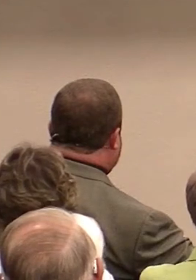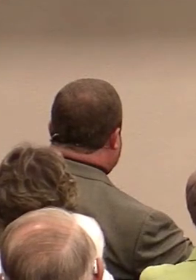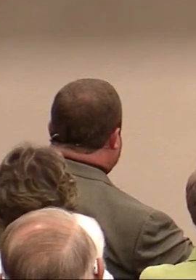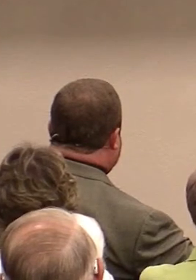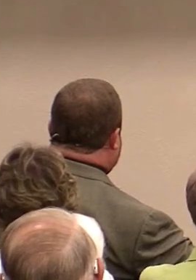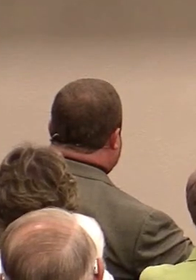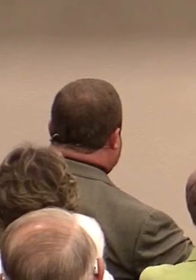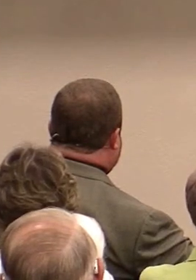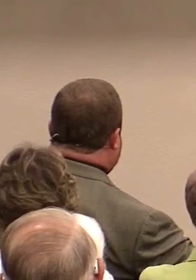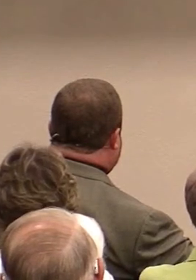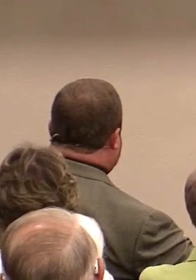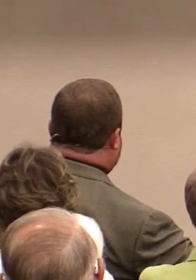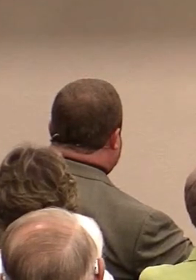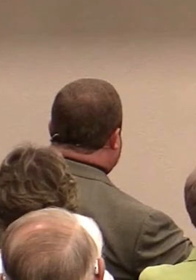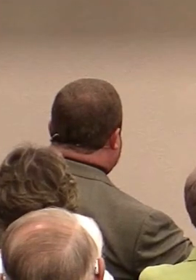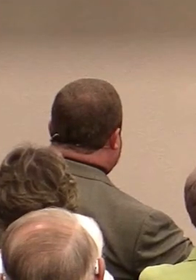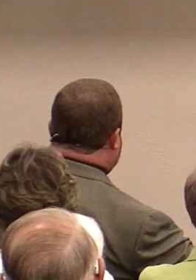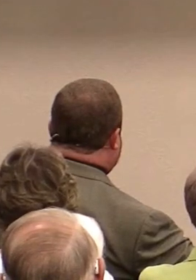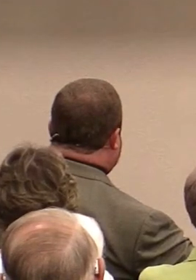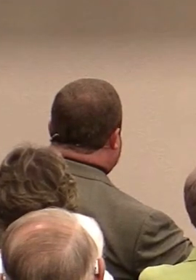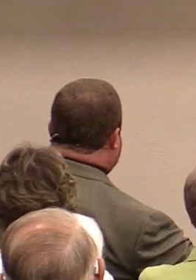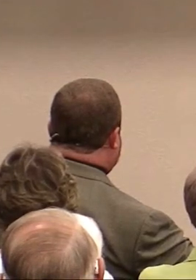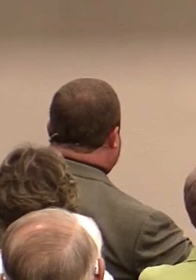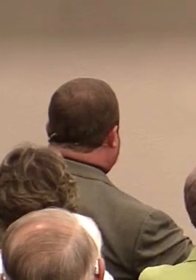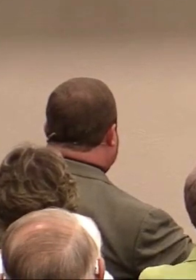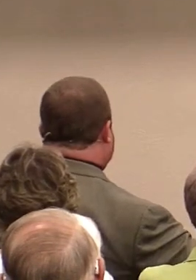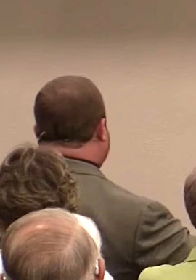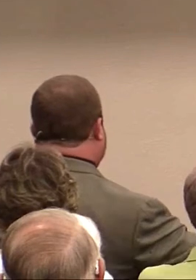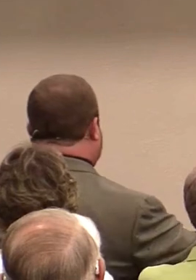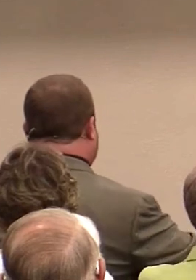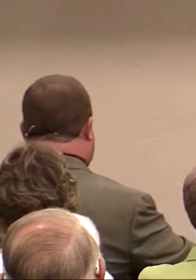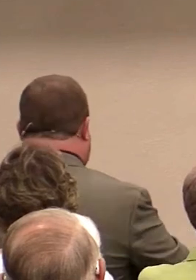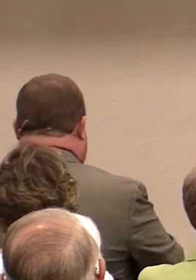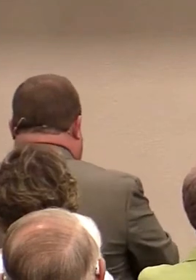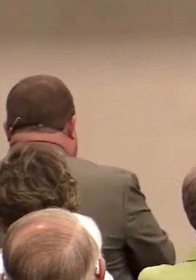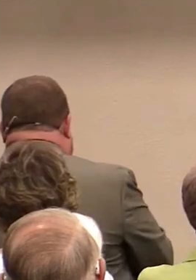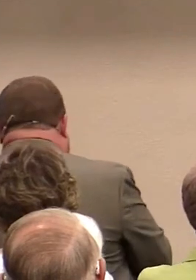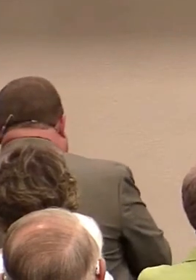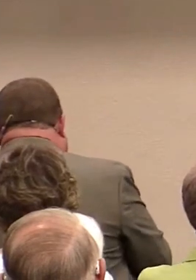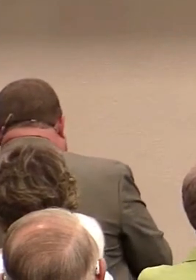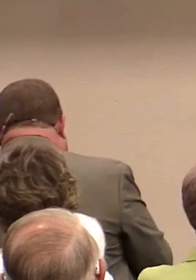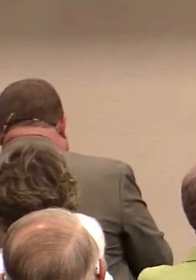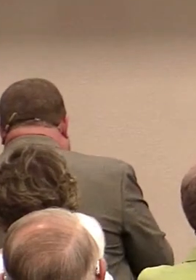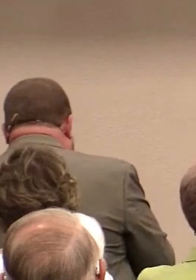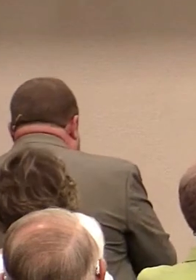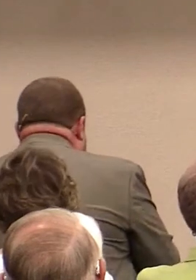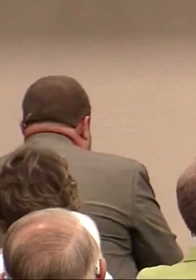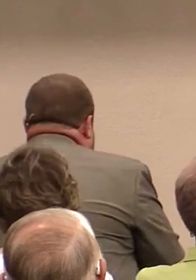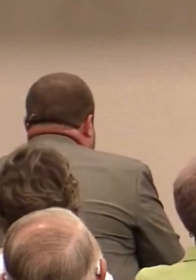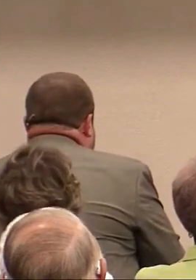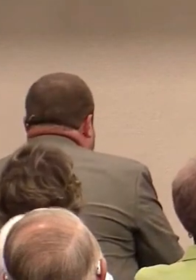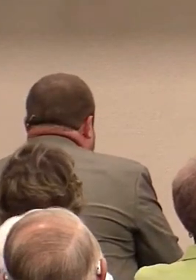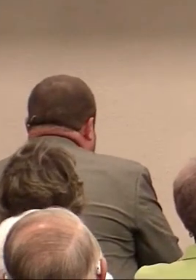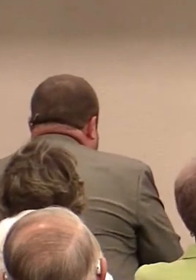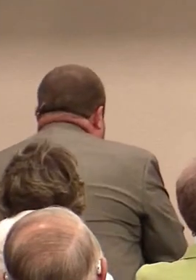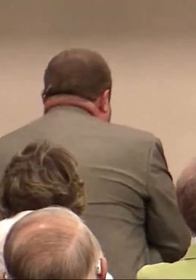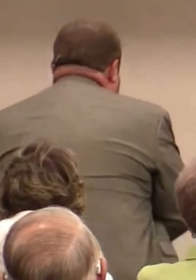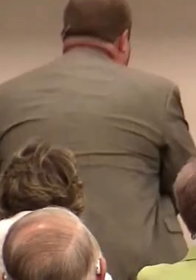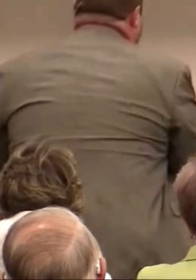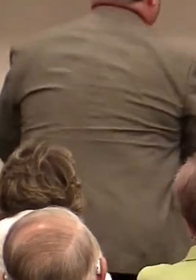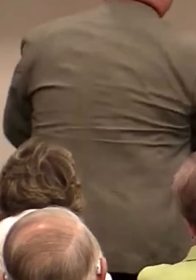to his word. And so I would invite you to welcome Chris up here in the way that we usually do. Chris, come preach the